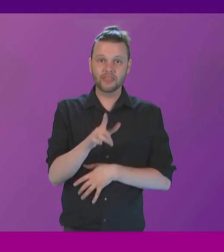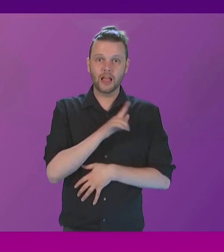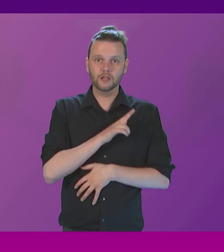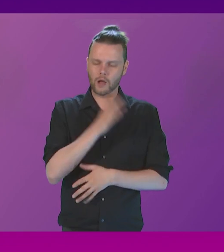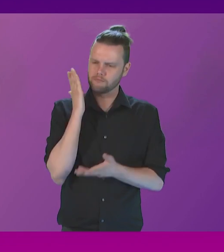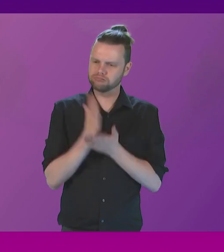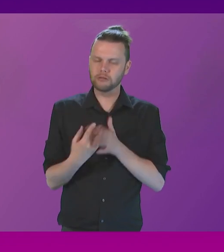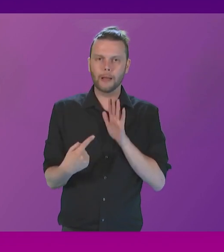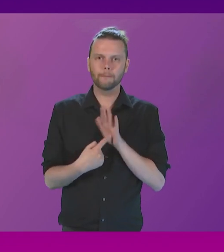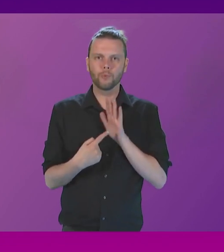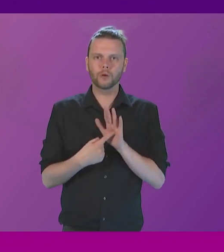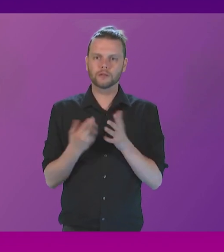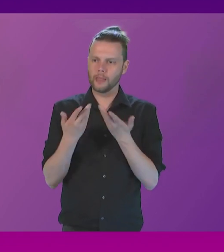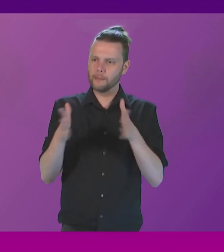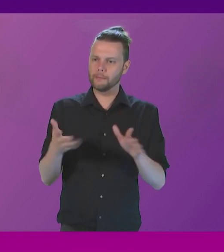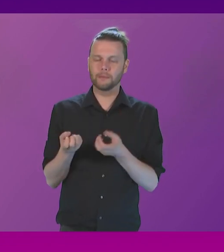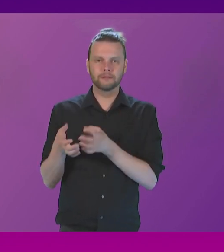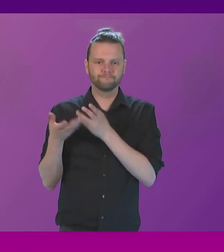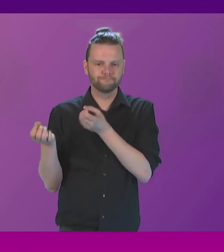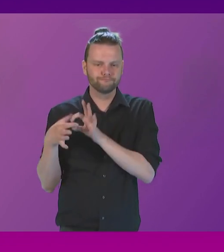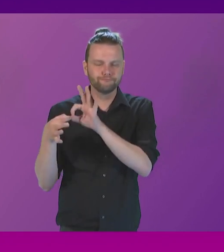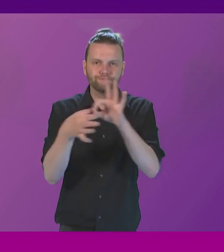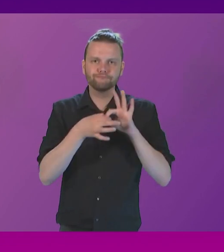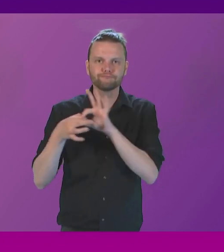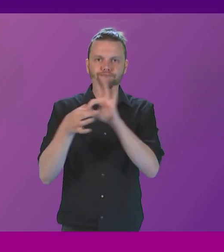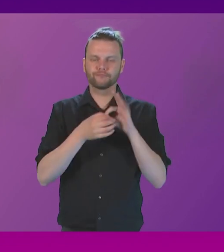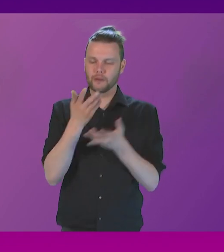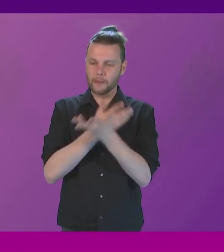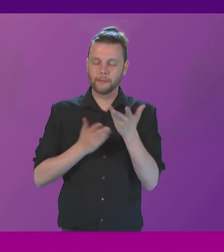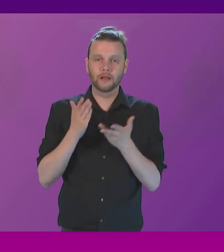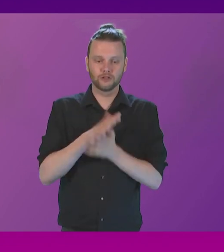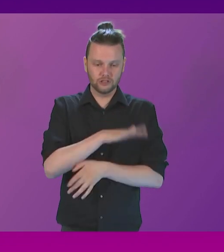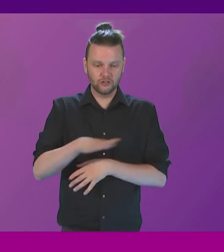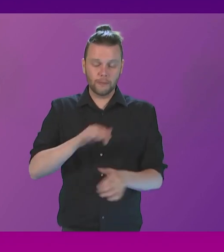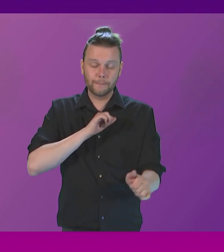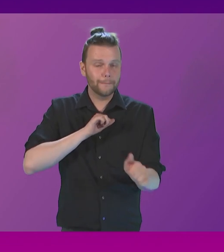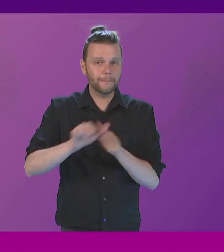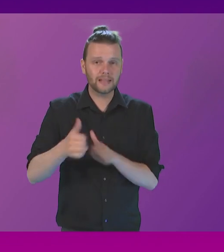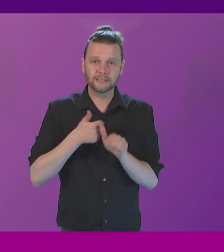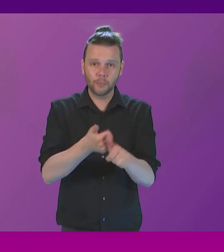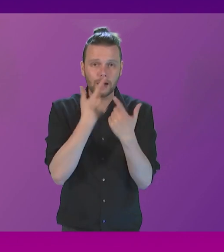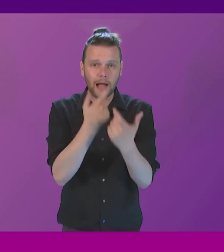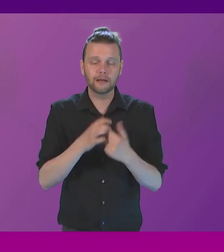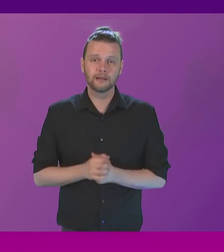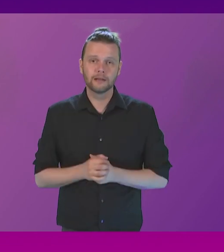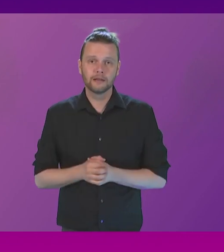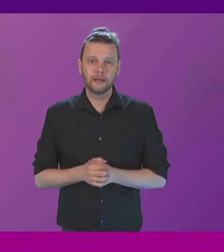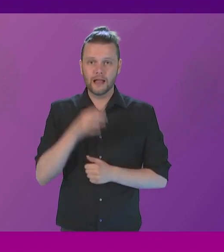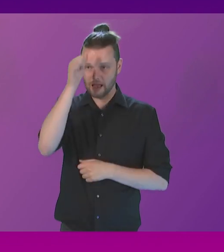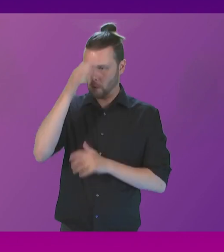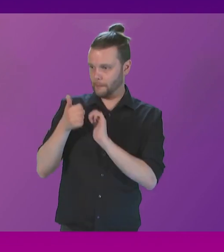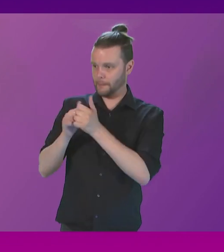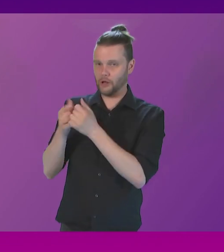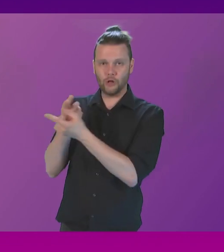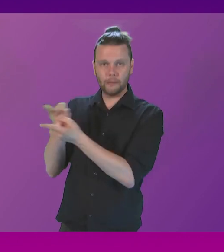vital that our public services are joined up and we ensure that children get the best support they need. A number of my colleagues